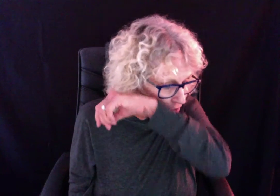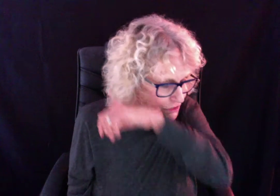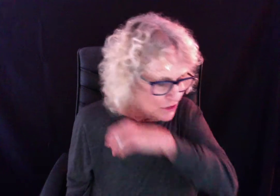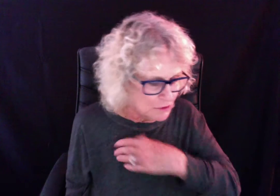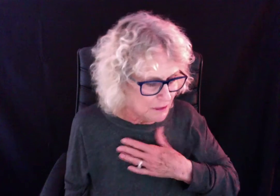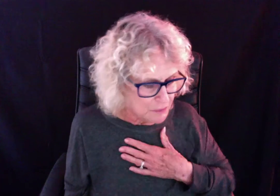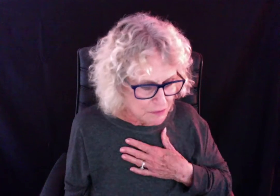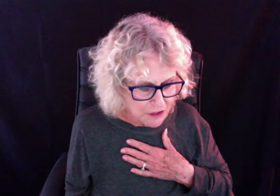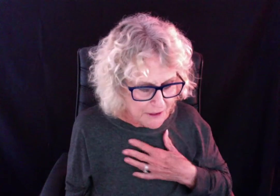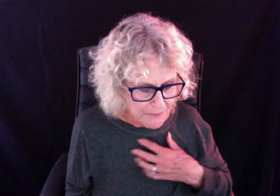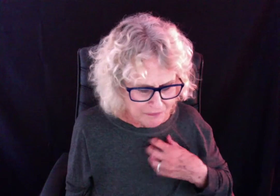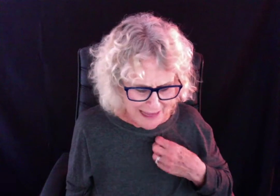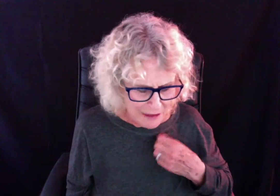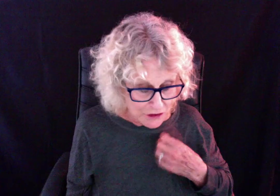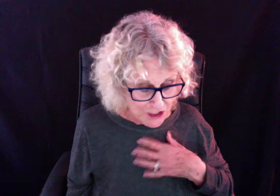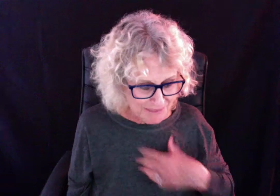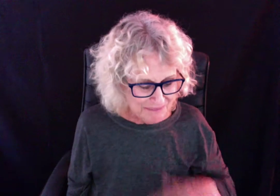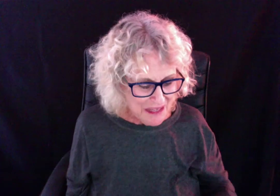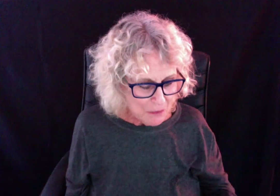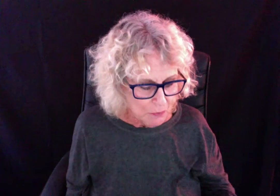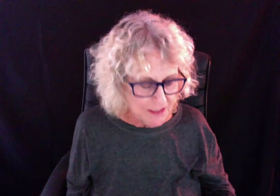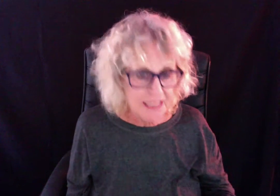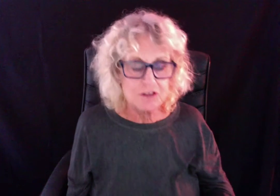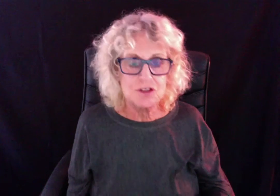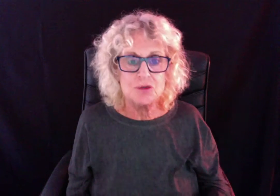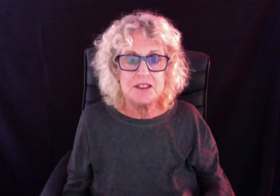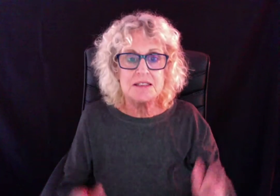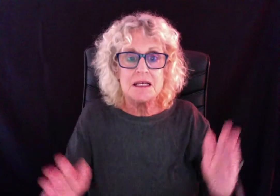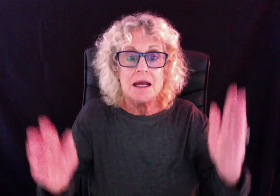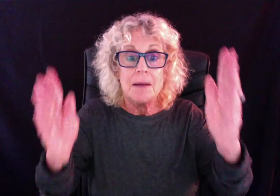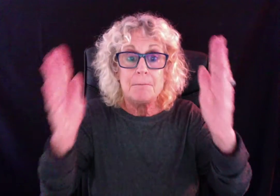excuse me, I'm sorry, allergies. What we tend to do is